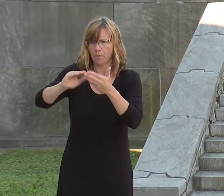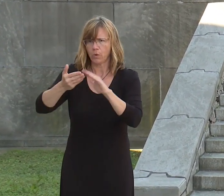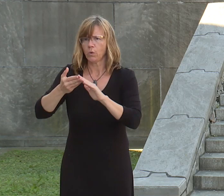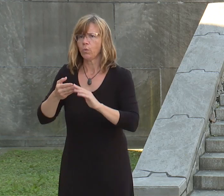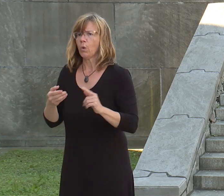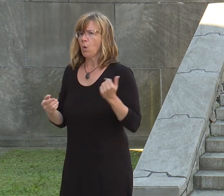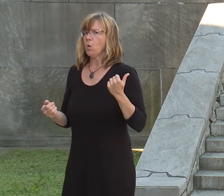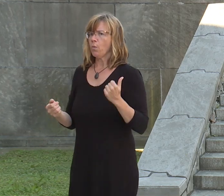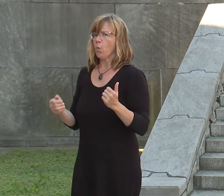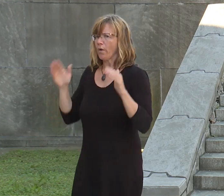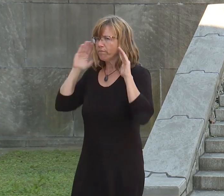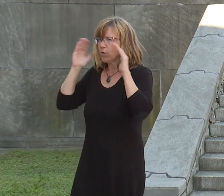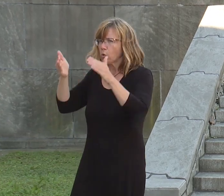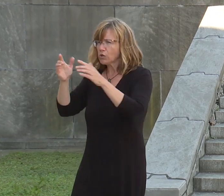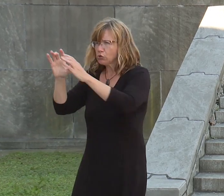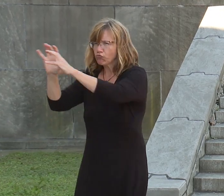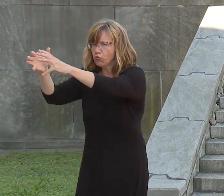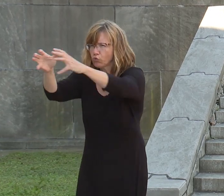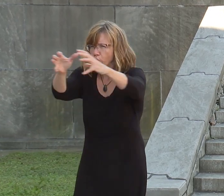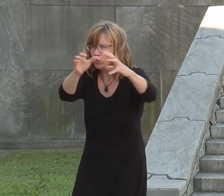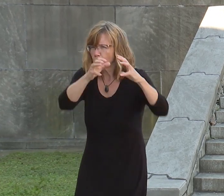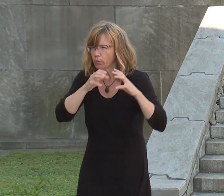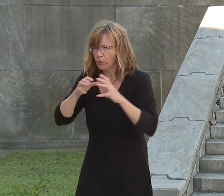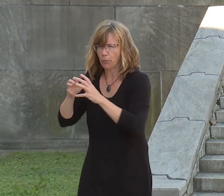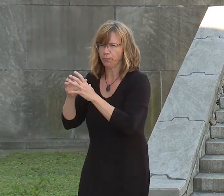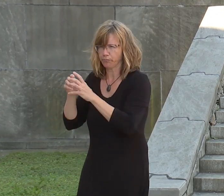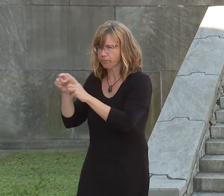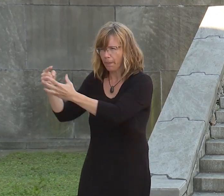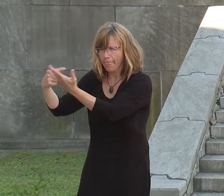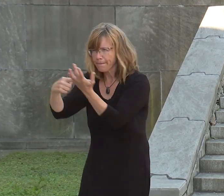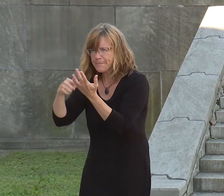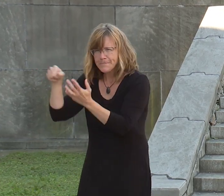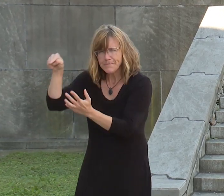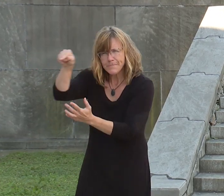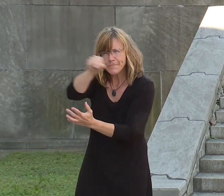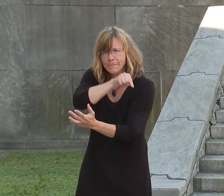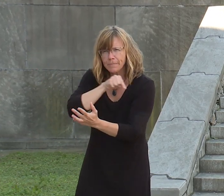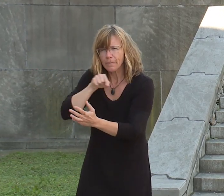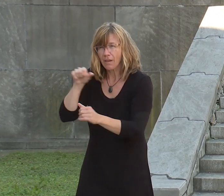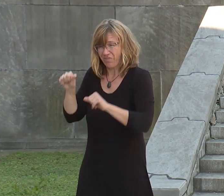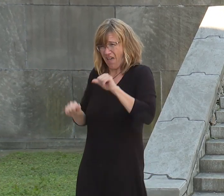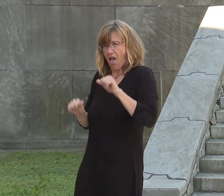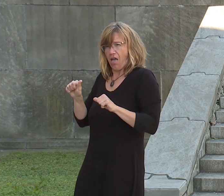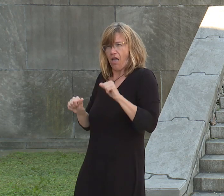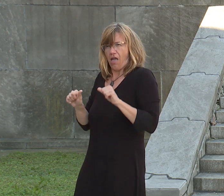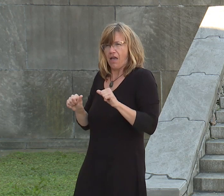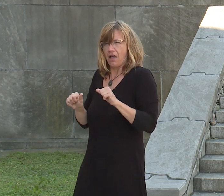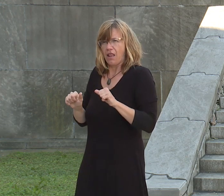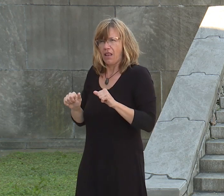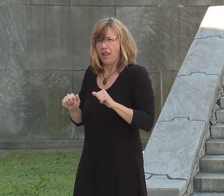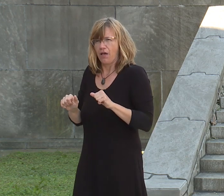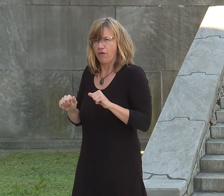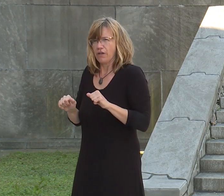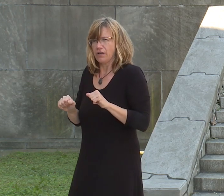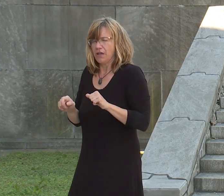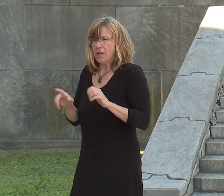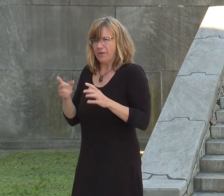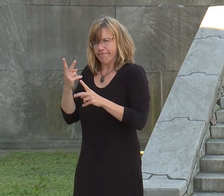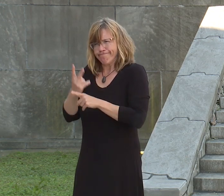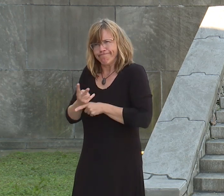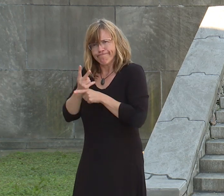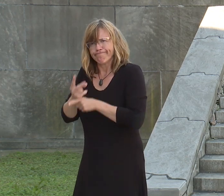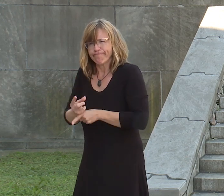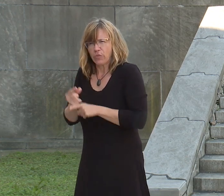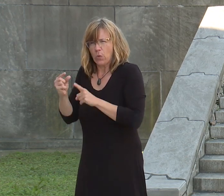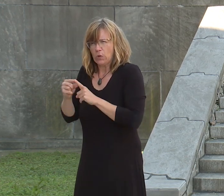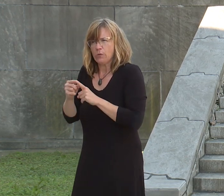different communities and found that deliberation maybe just speaks more to what's happening, right? Many people are wanting